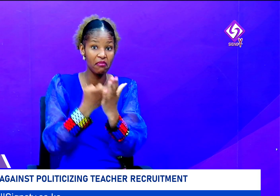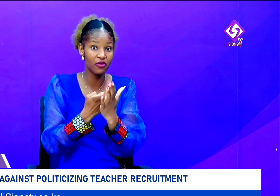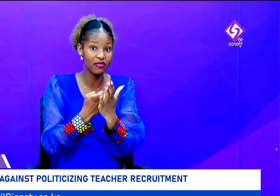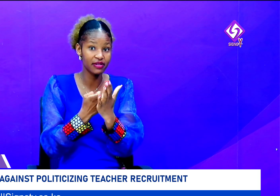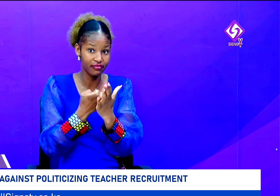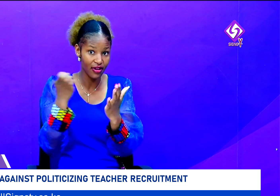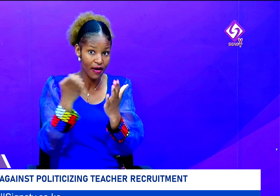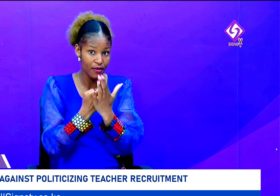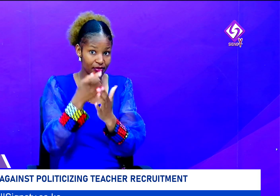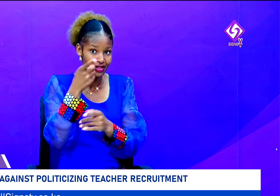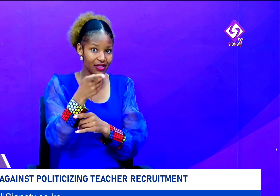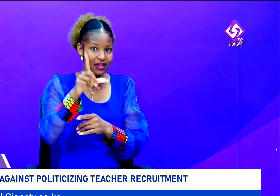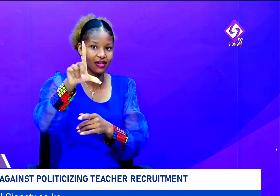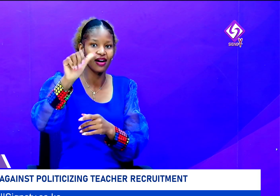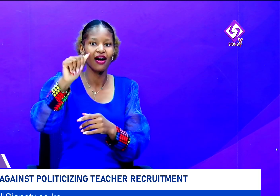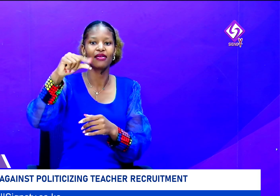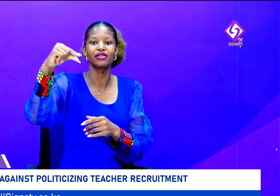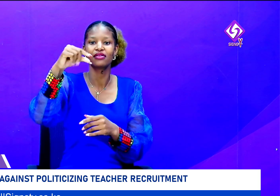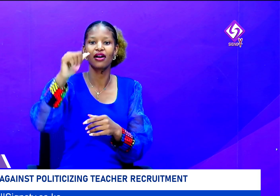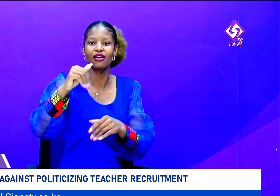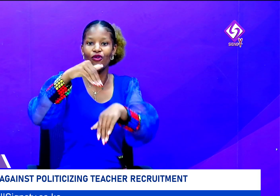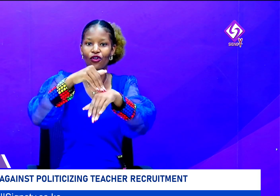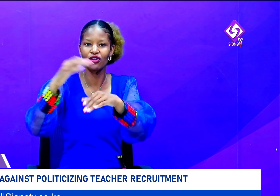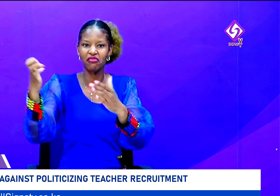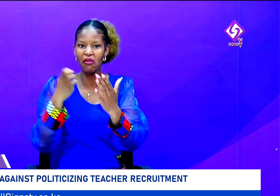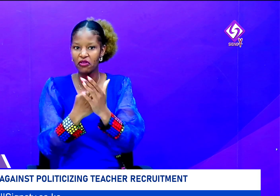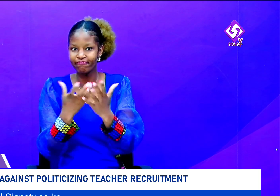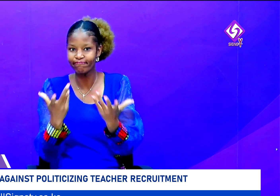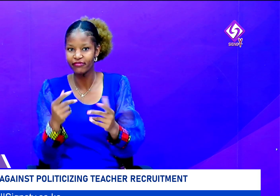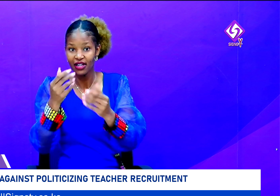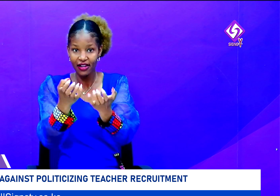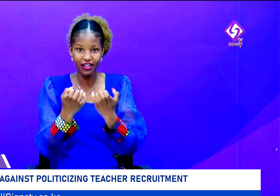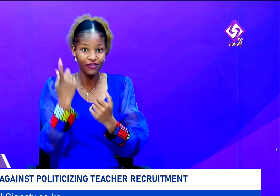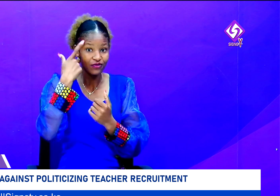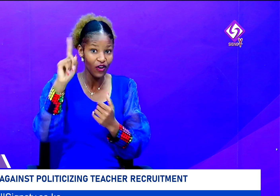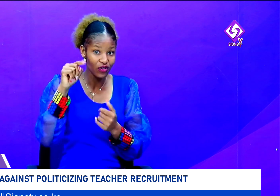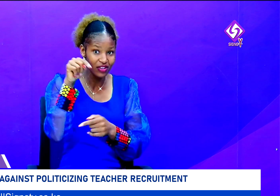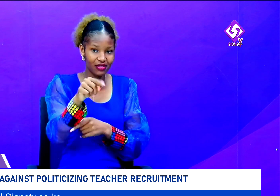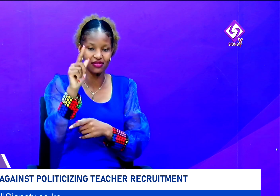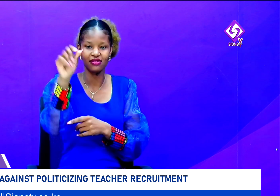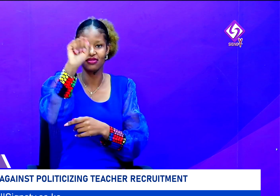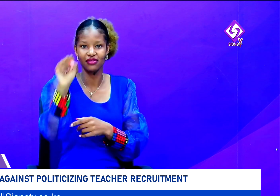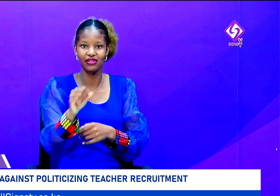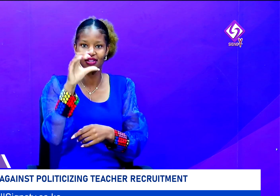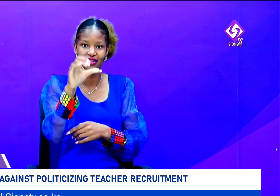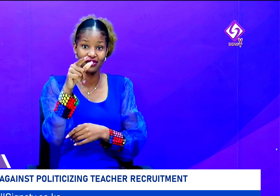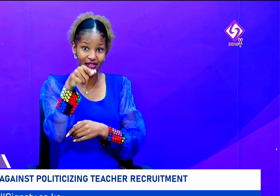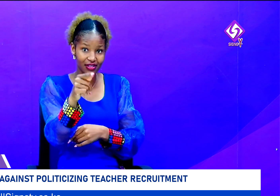involvement of politicians in teachers' recruitment has left many graduates who completed their